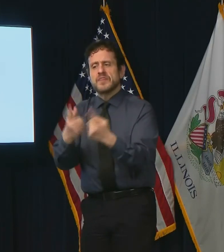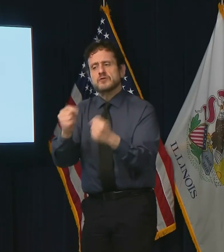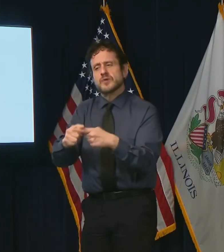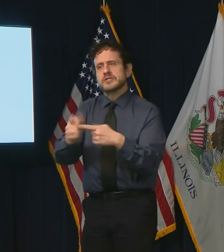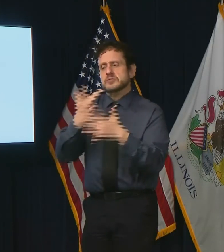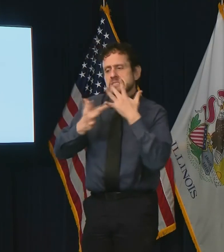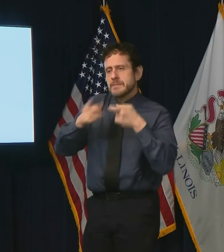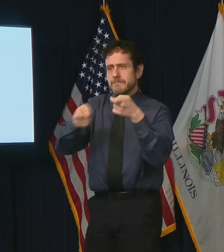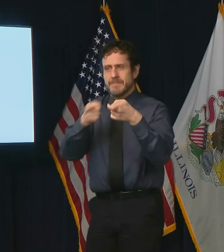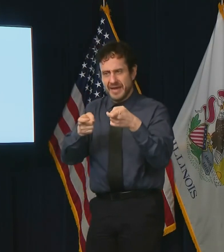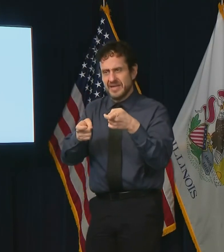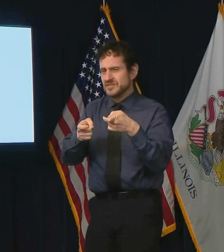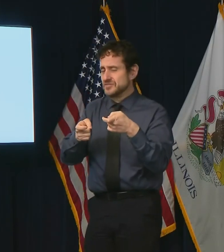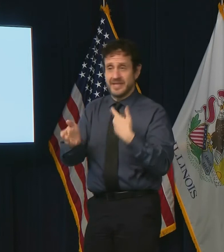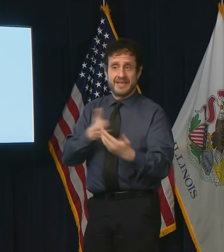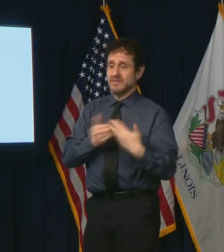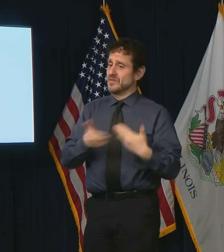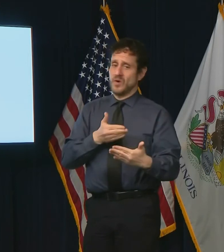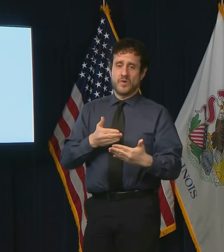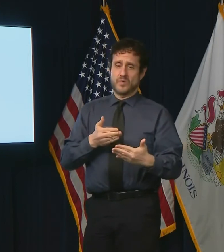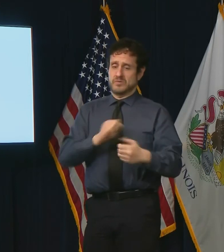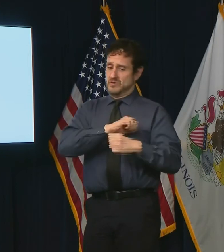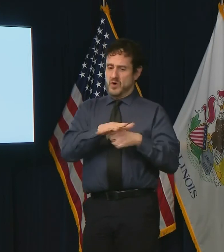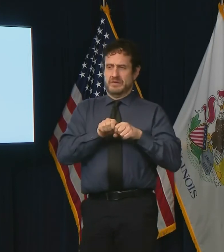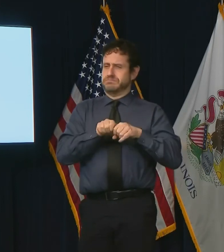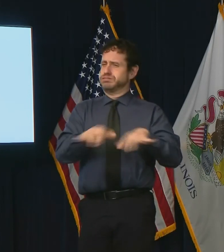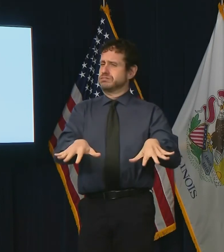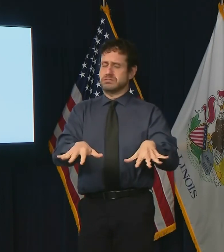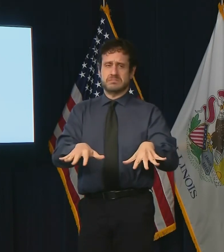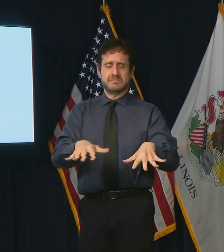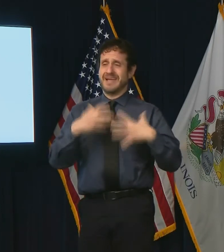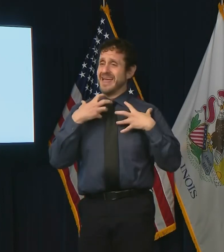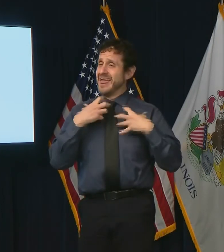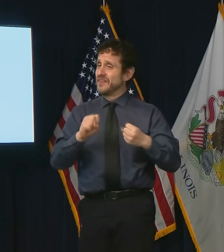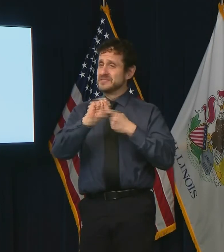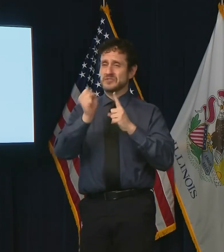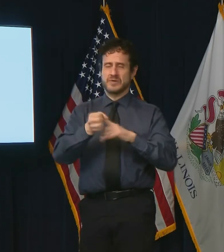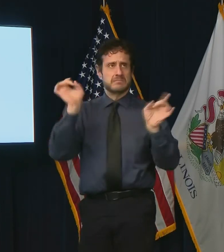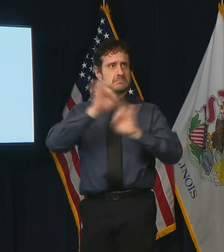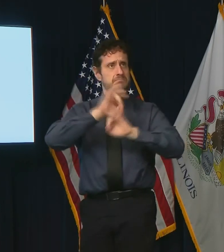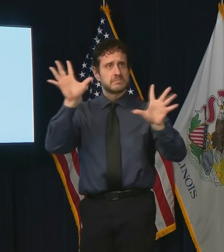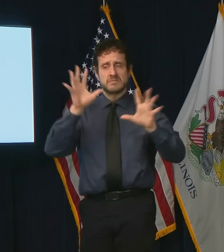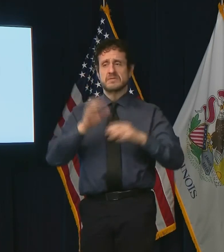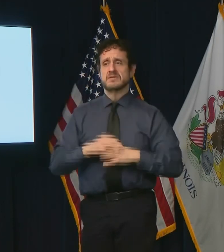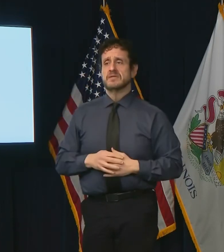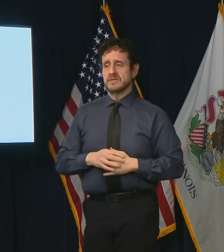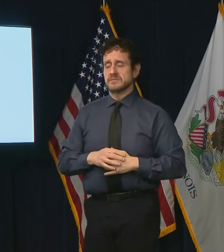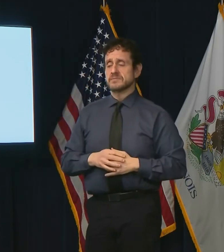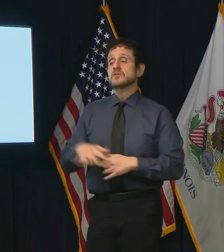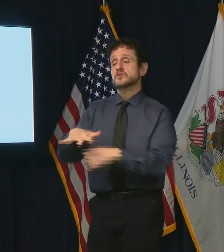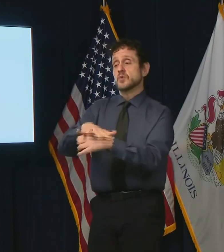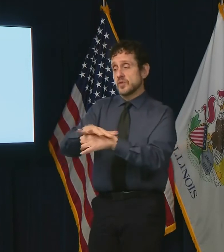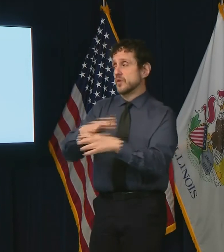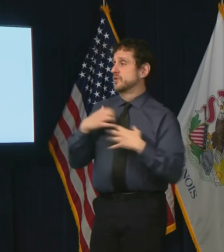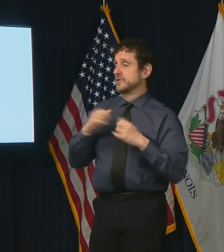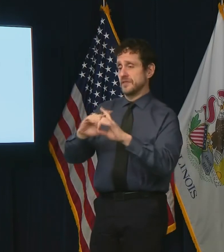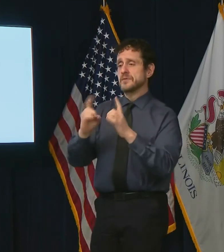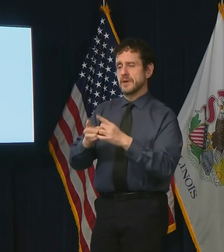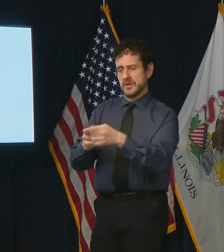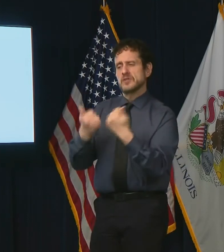these extraordinary circumstances and these unprecedented times, and they're doing the best that they